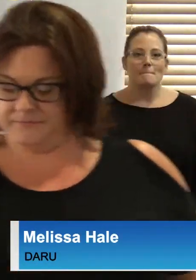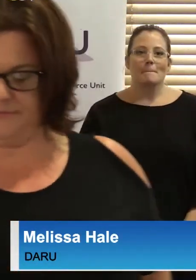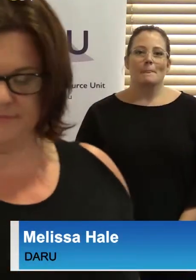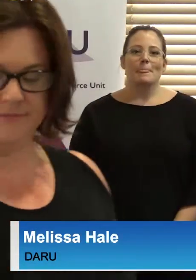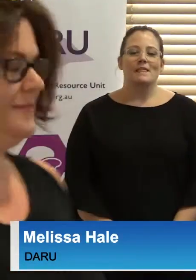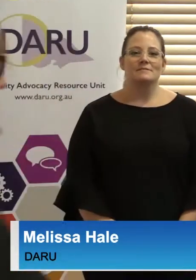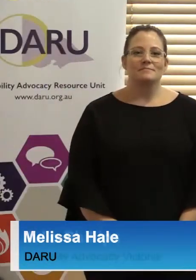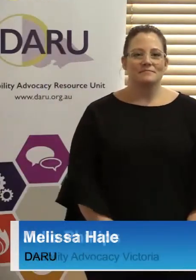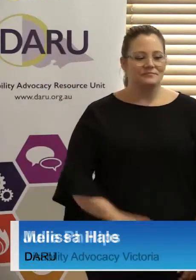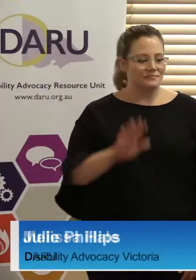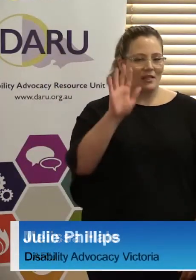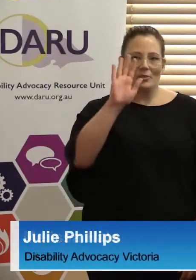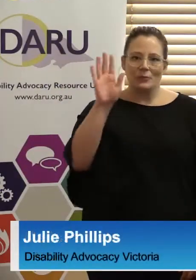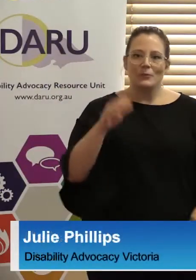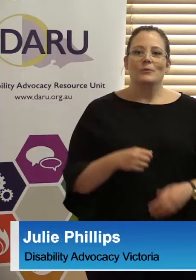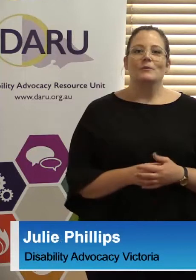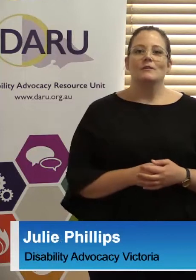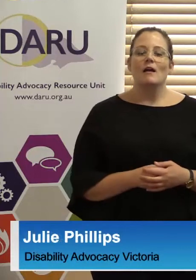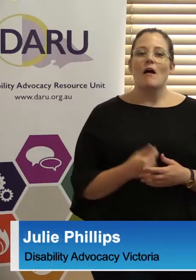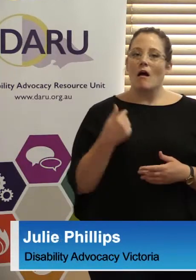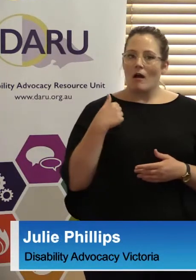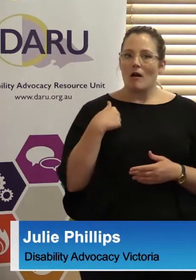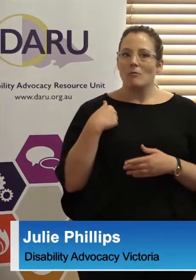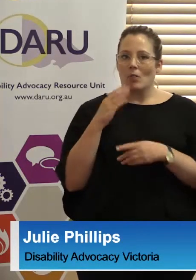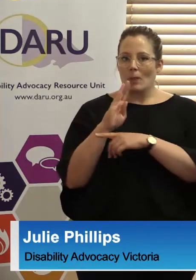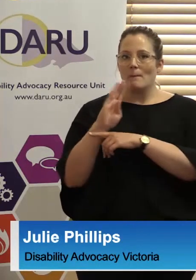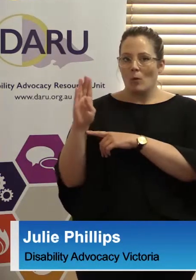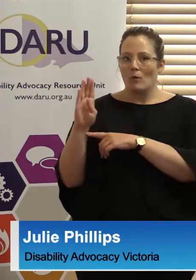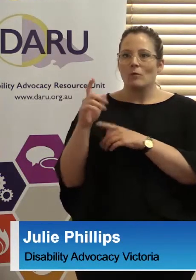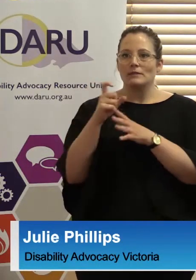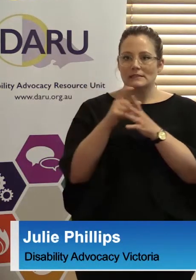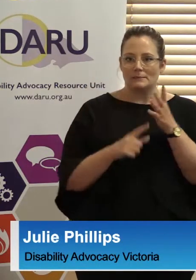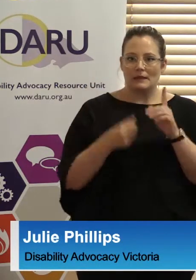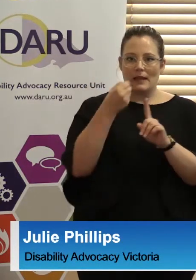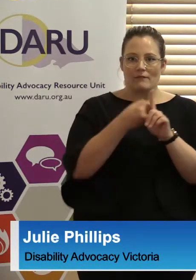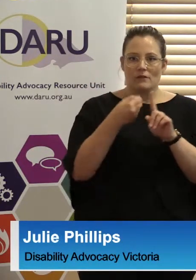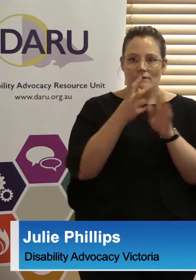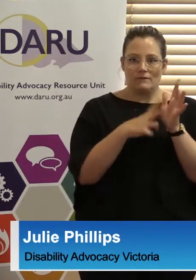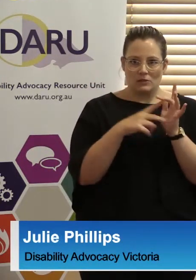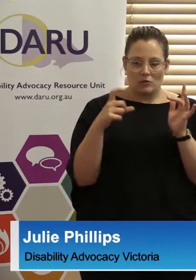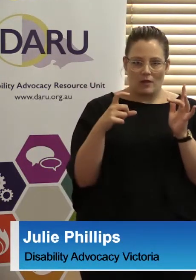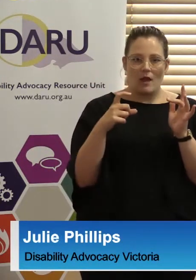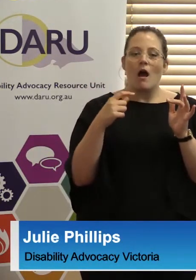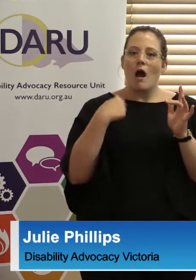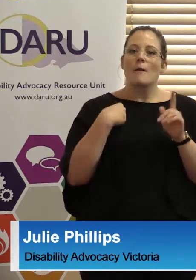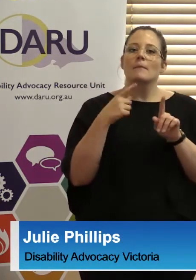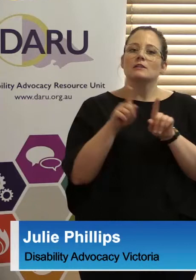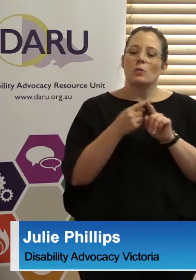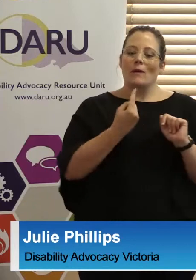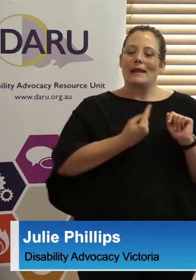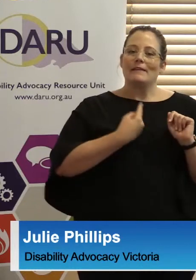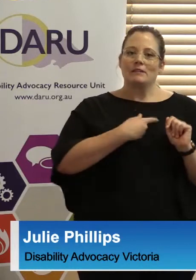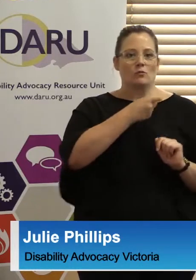Hi everyone. In addition to being on the board of Disability Advocacy Victoria, I'm also an individual member as